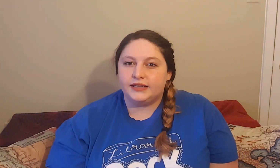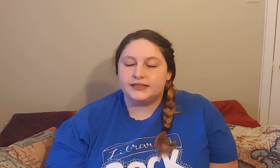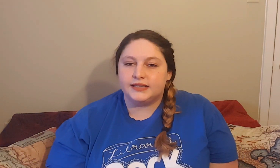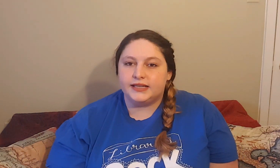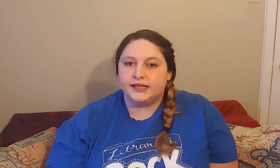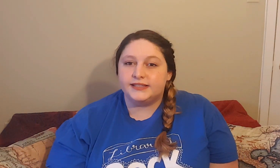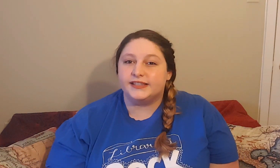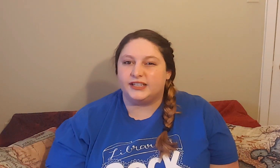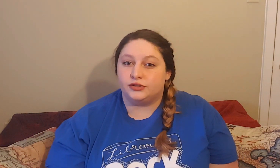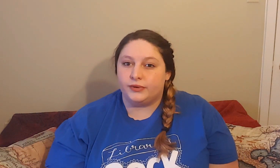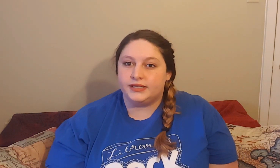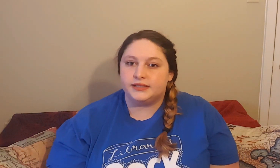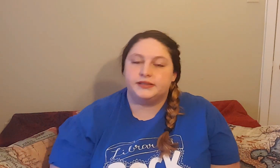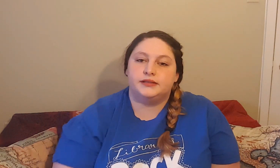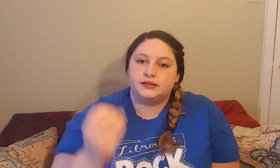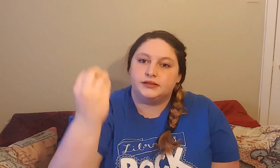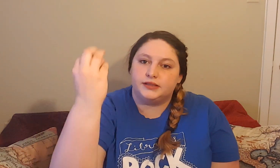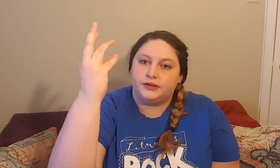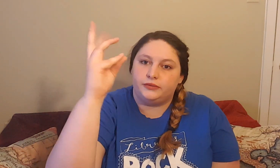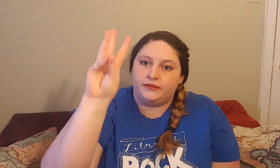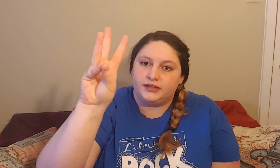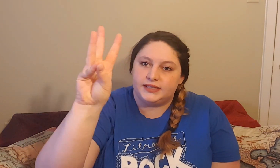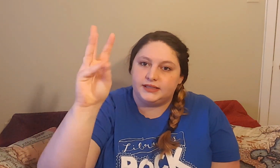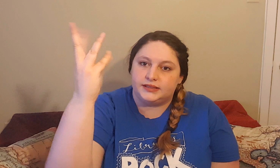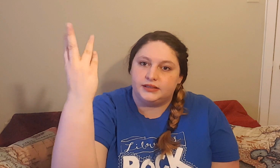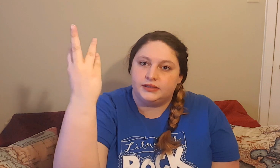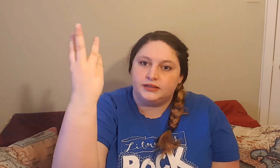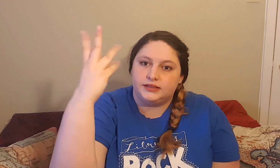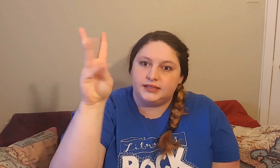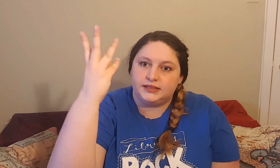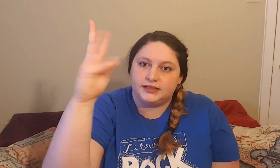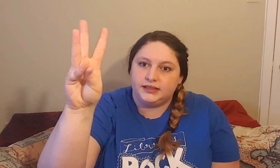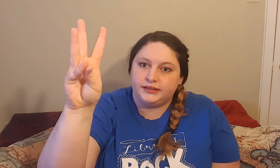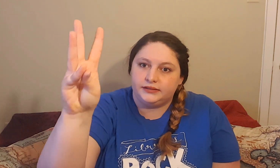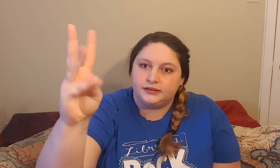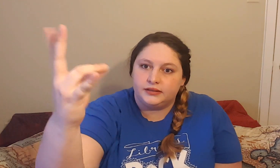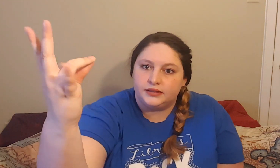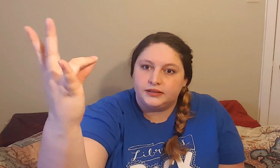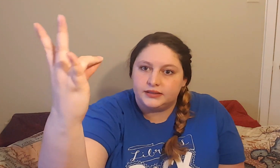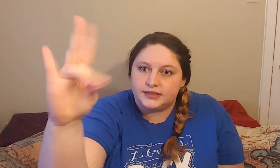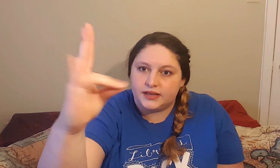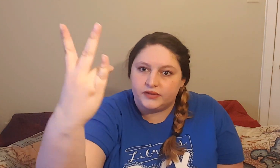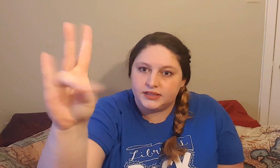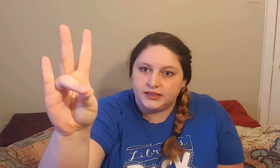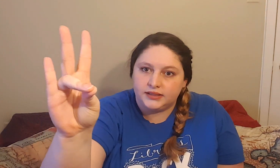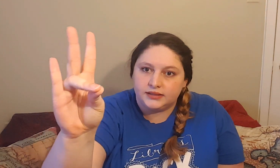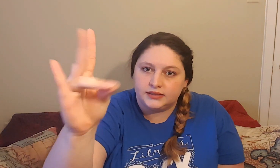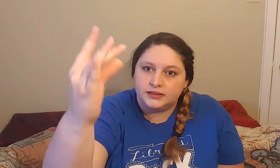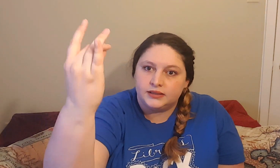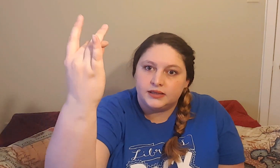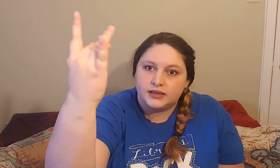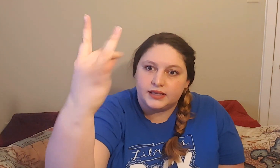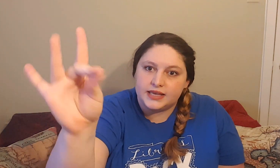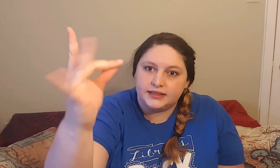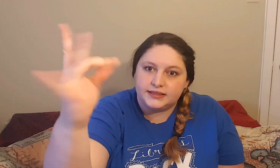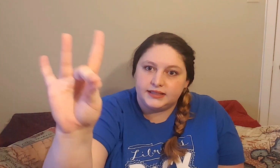Next is like a twist. So we have our 6, 16, 17,